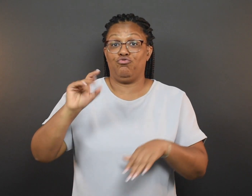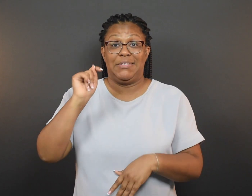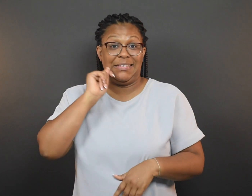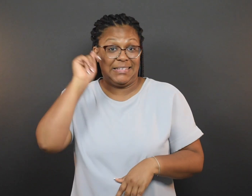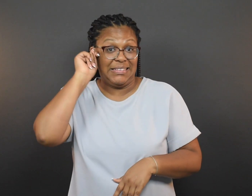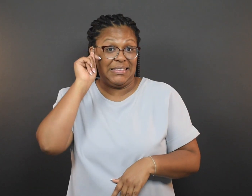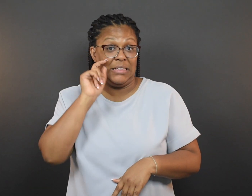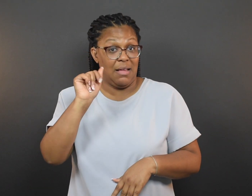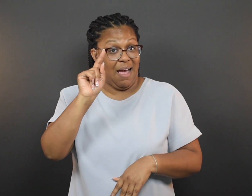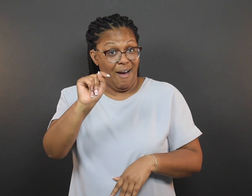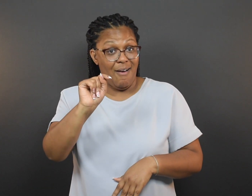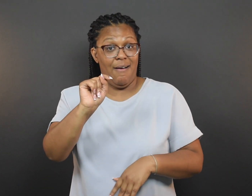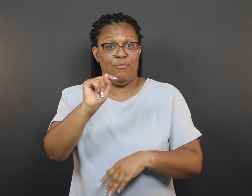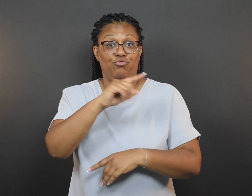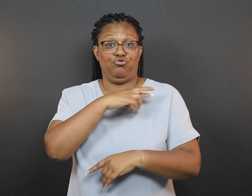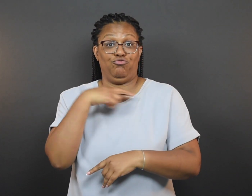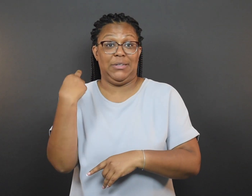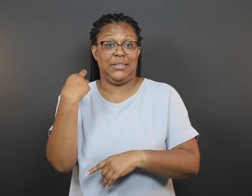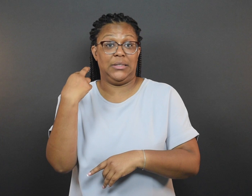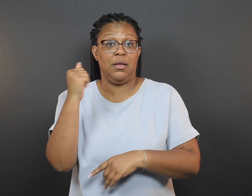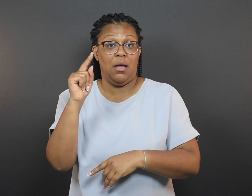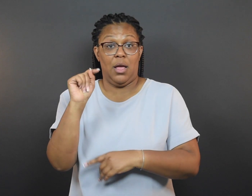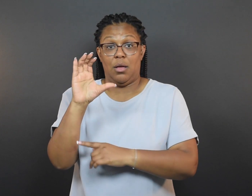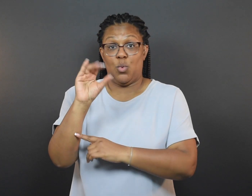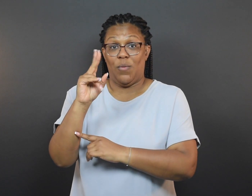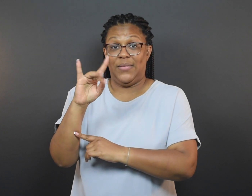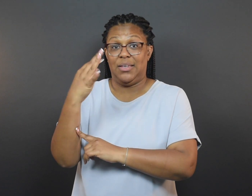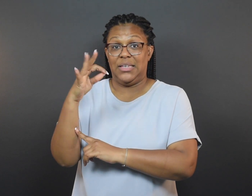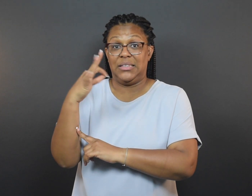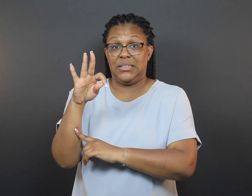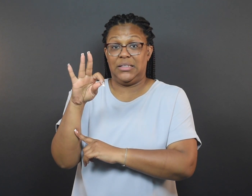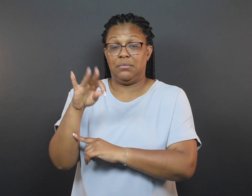Children and teens are at risk of COVID-19.